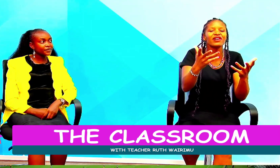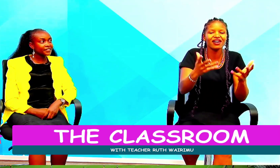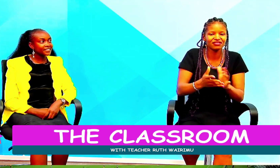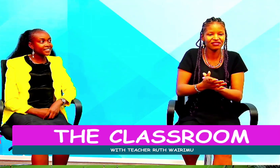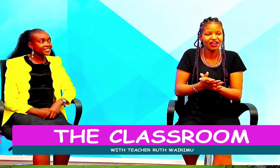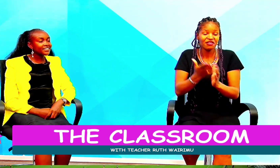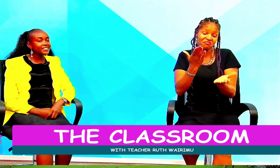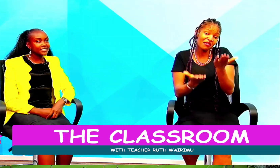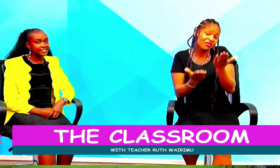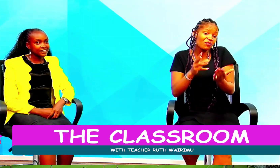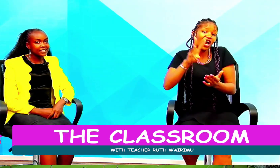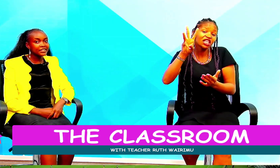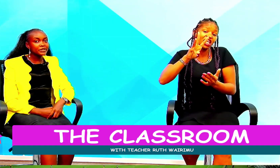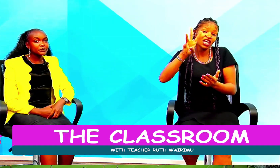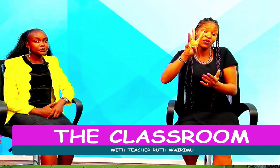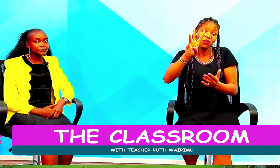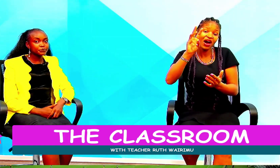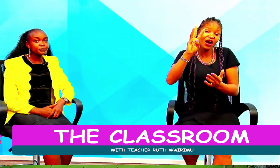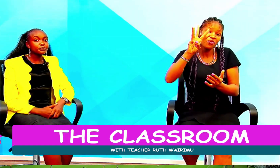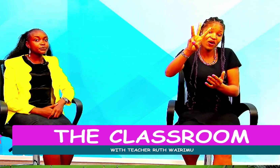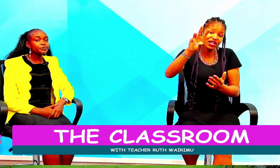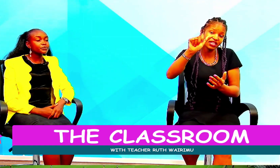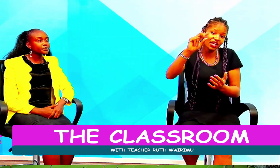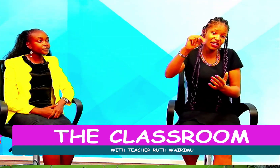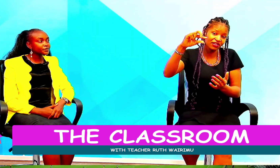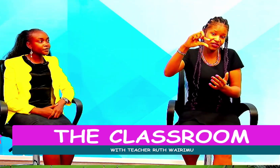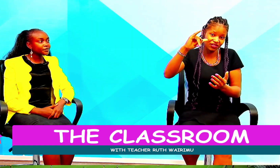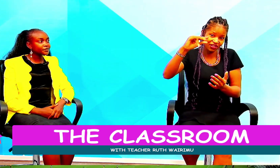we want to know where exactly she learned sign language,